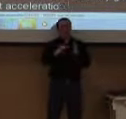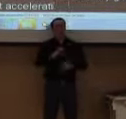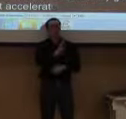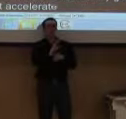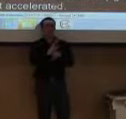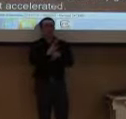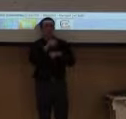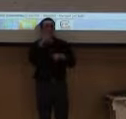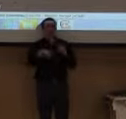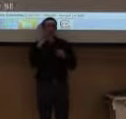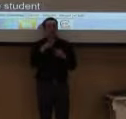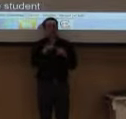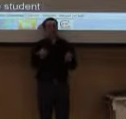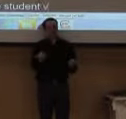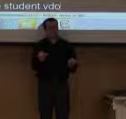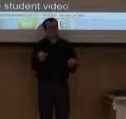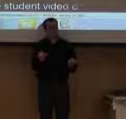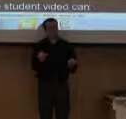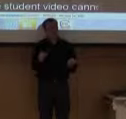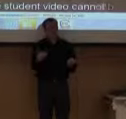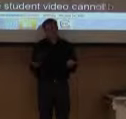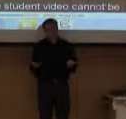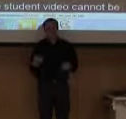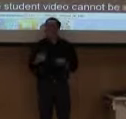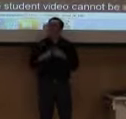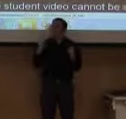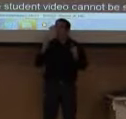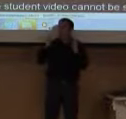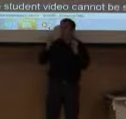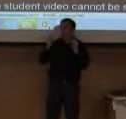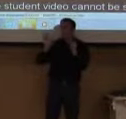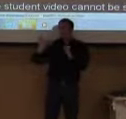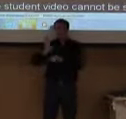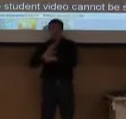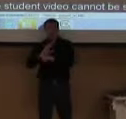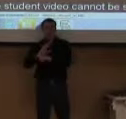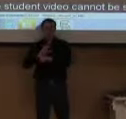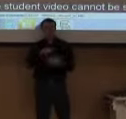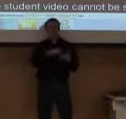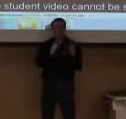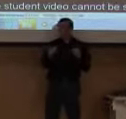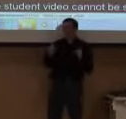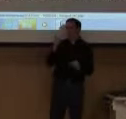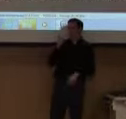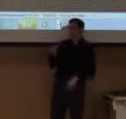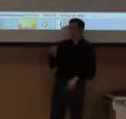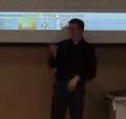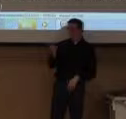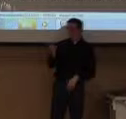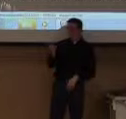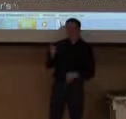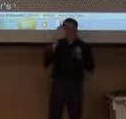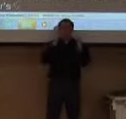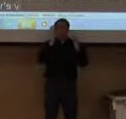video cannot be seen by the tutor. But the tutor's video can still be seen by the student. So the tutor